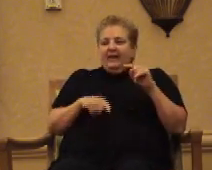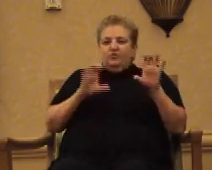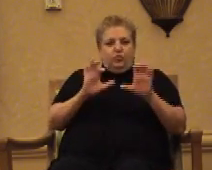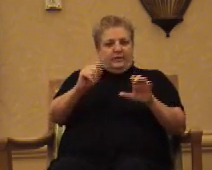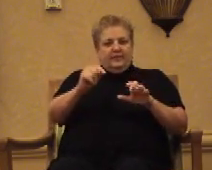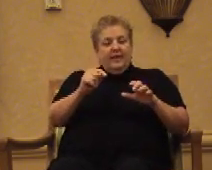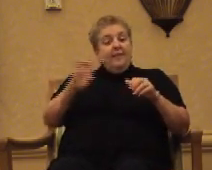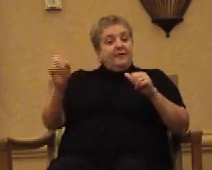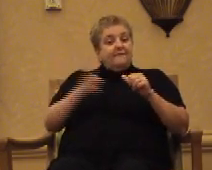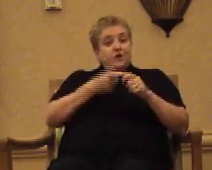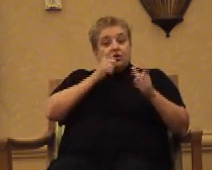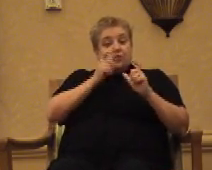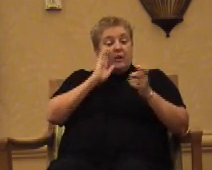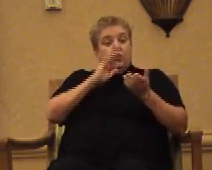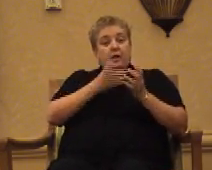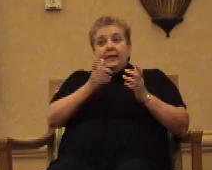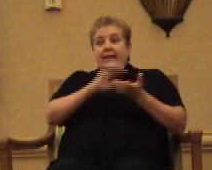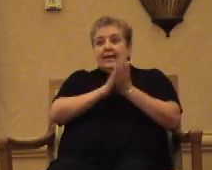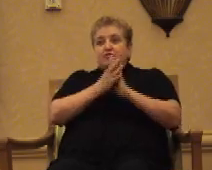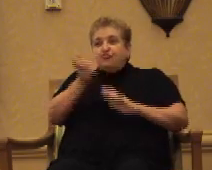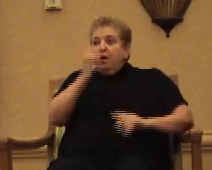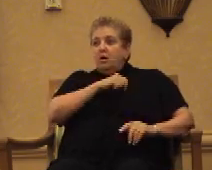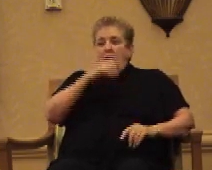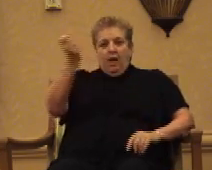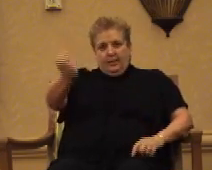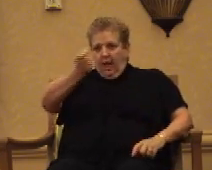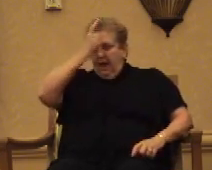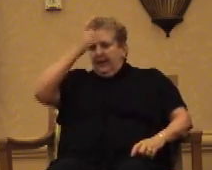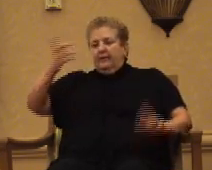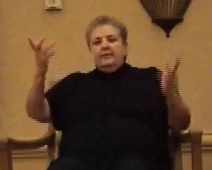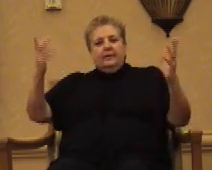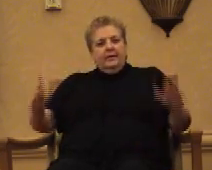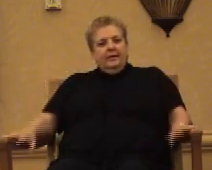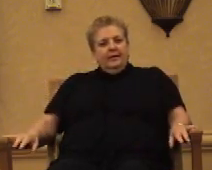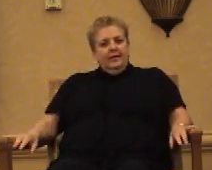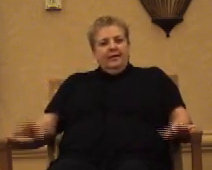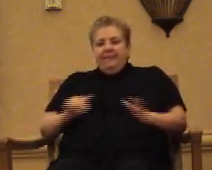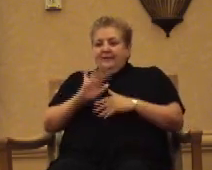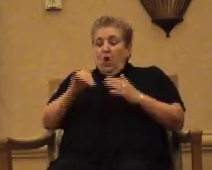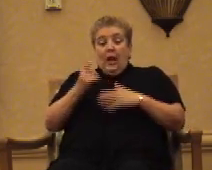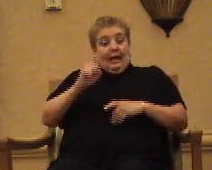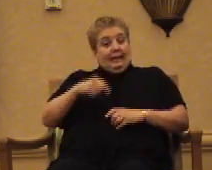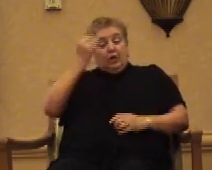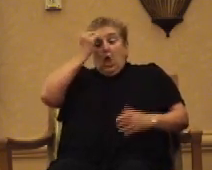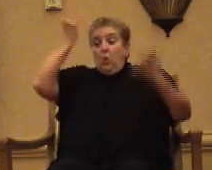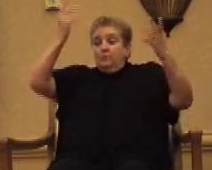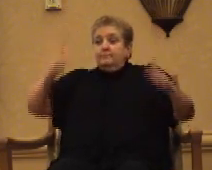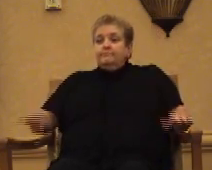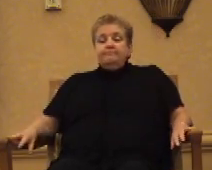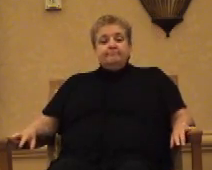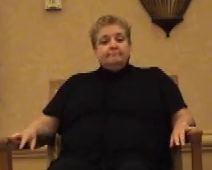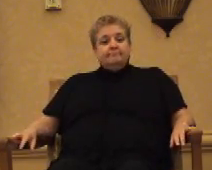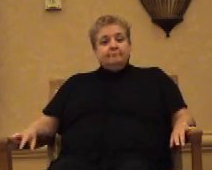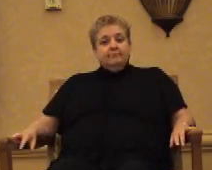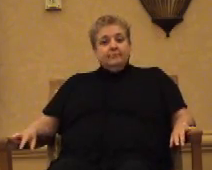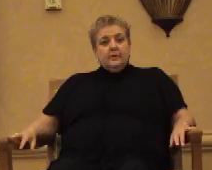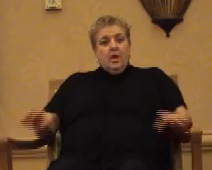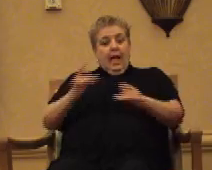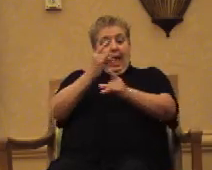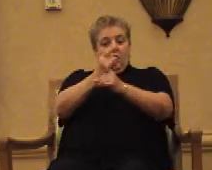drink gets you drunk. Got it. And I figured that's all I need to do. Just remove the alcohol, and I'm